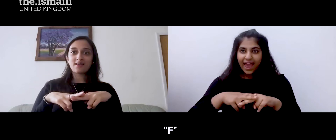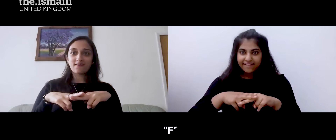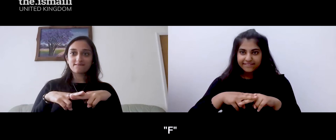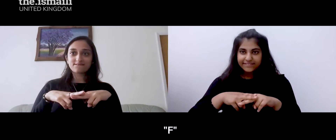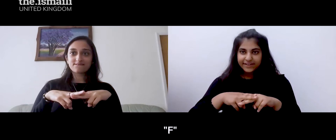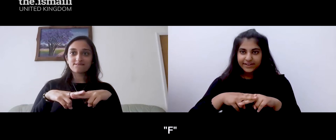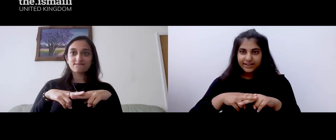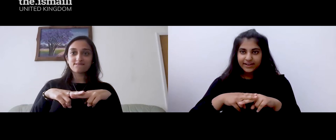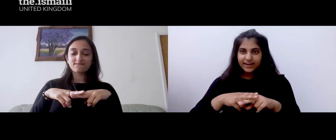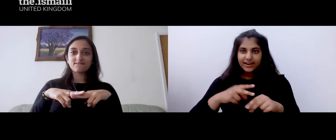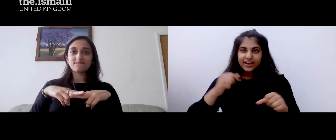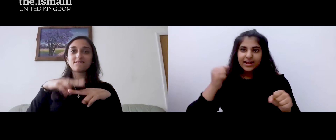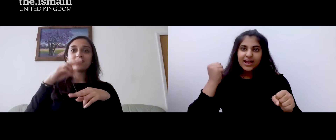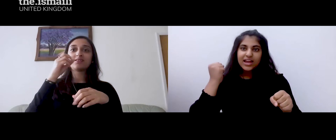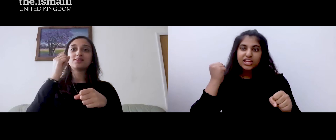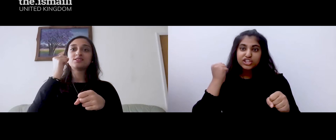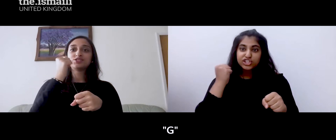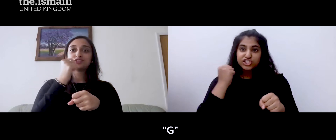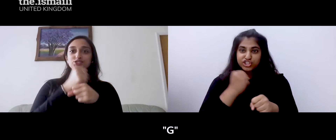F,